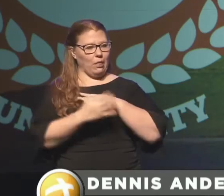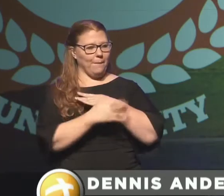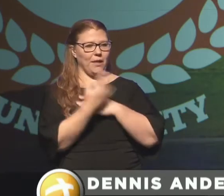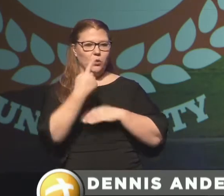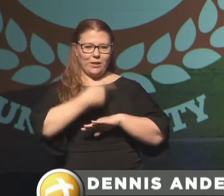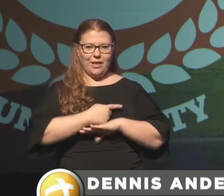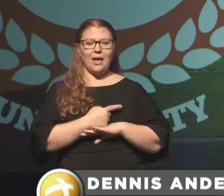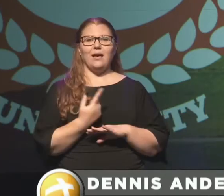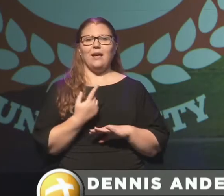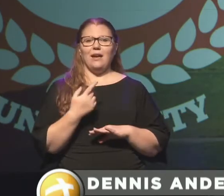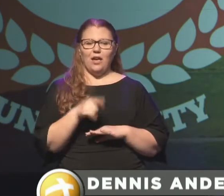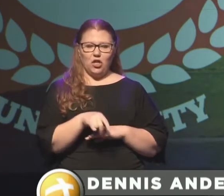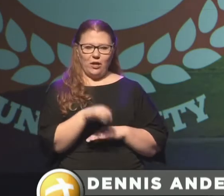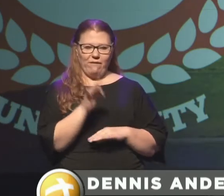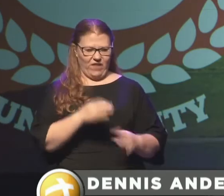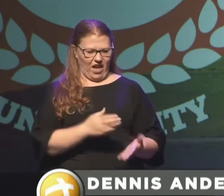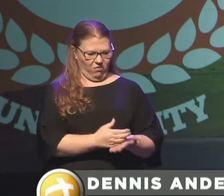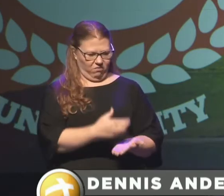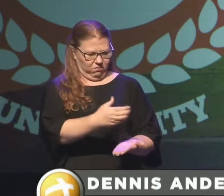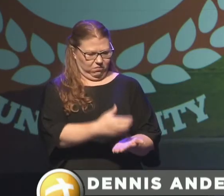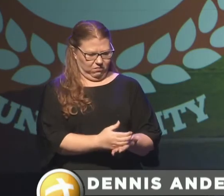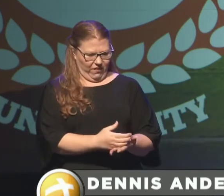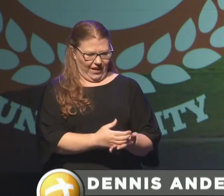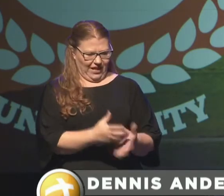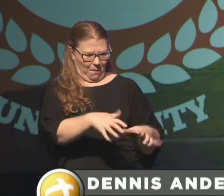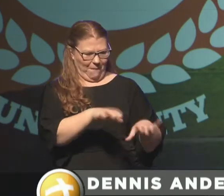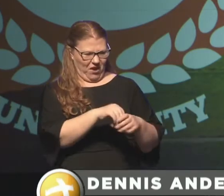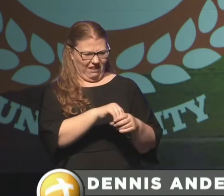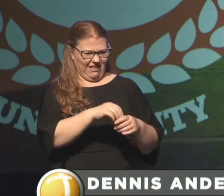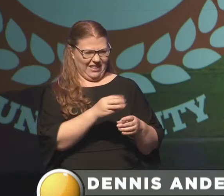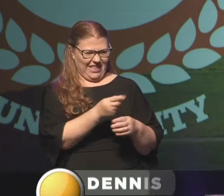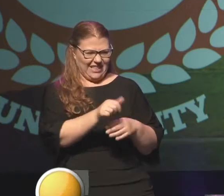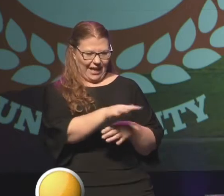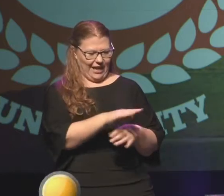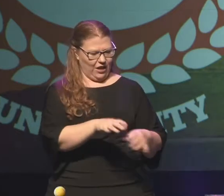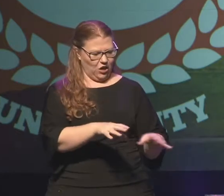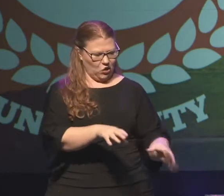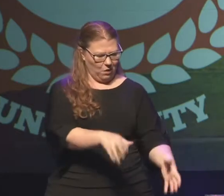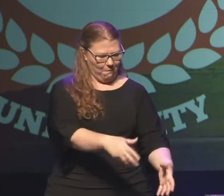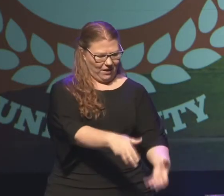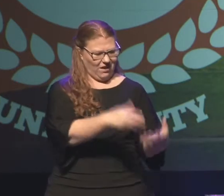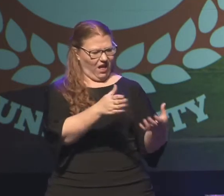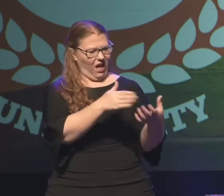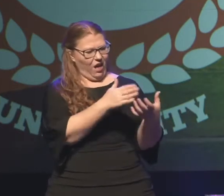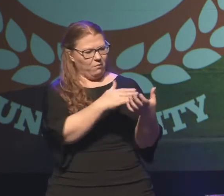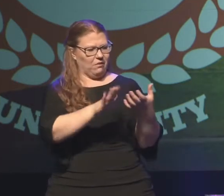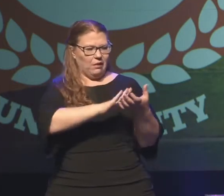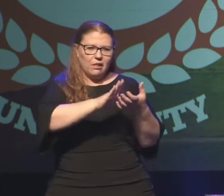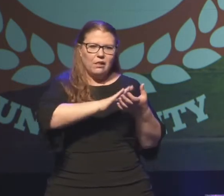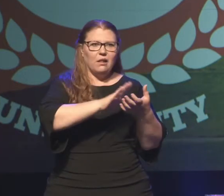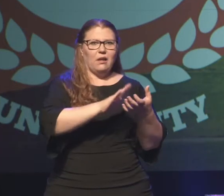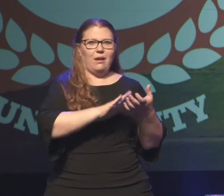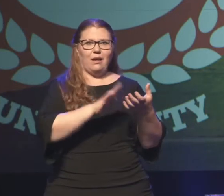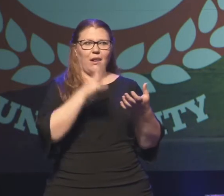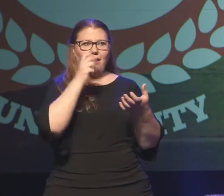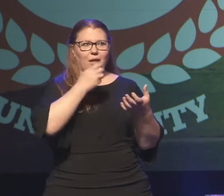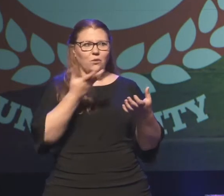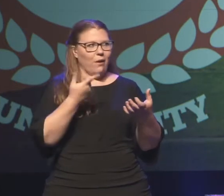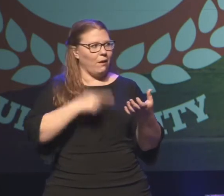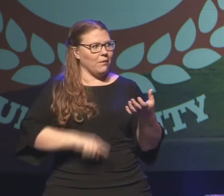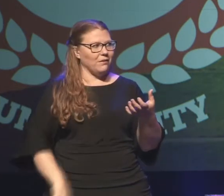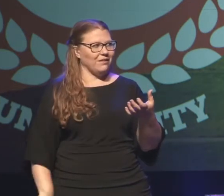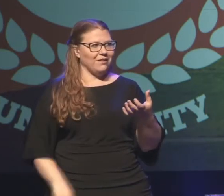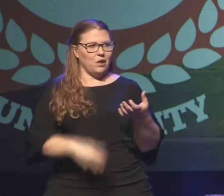and she found this vase buried in the sand. And she picks it up, and it's beautiful, and she starts rubbing it, and guess what comes